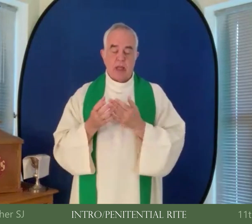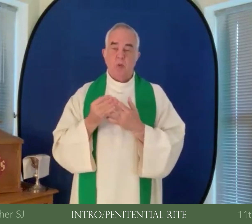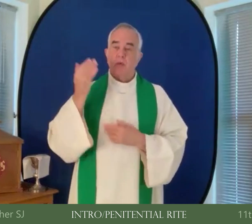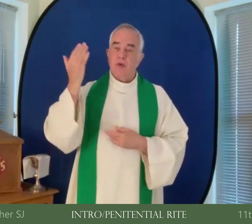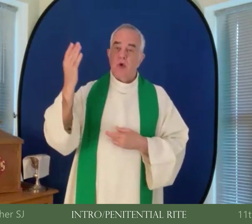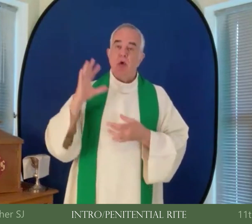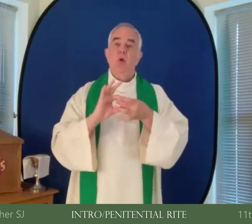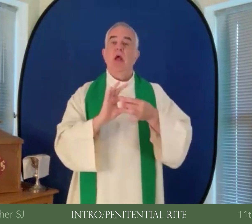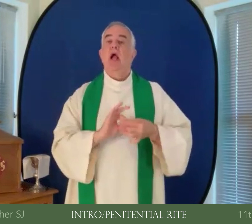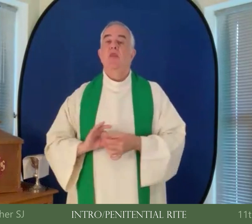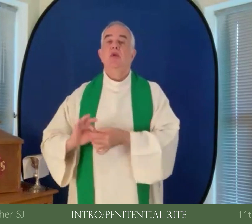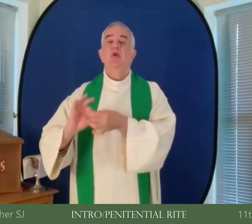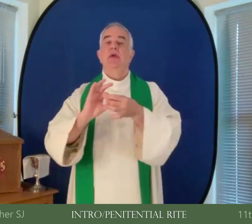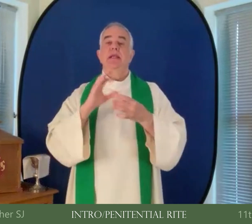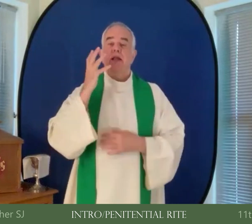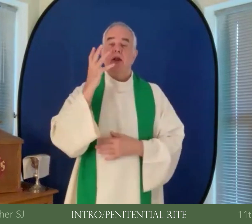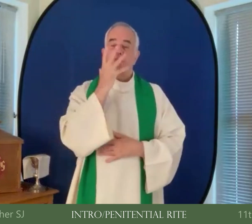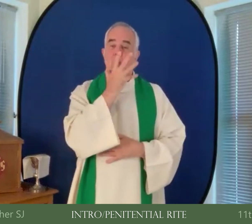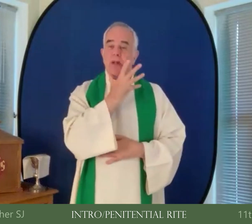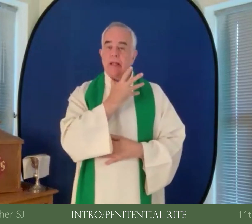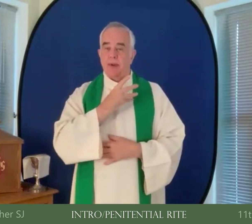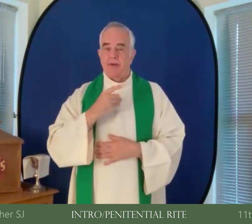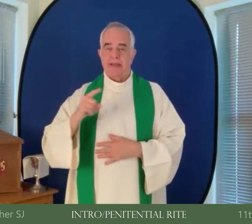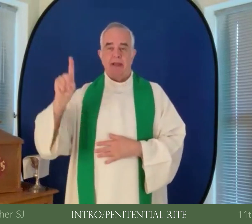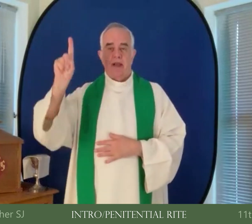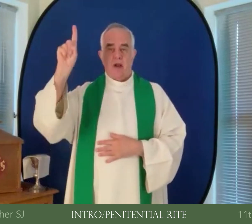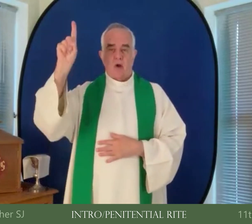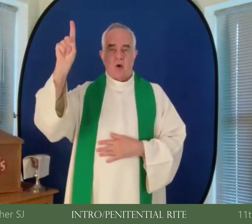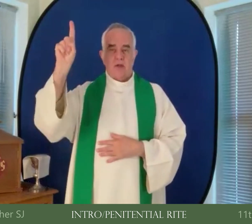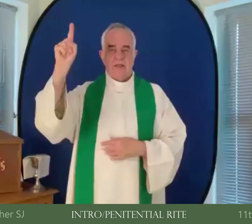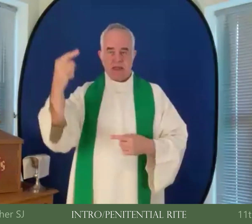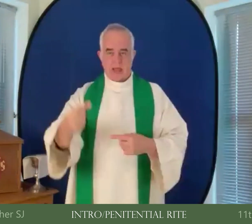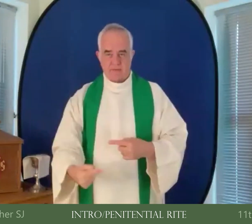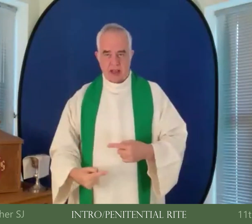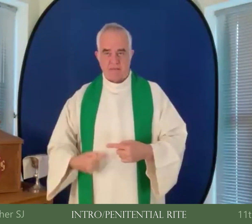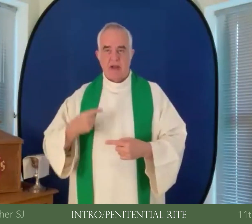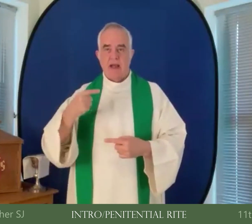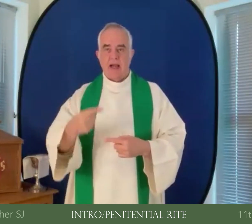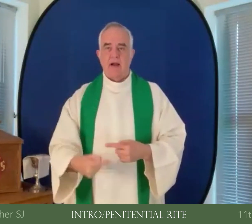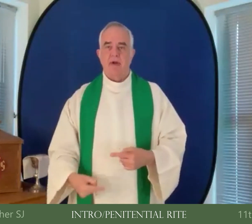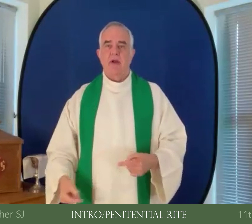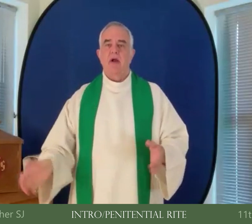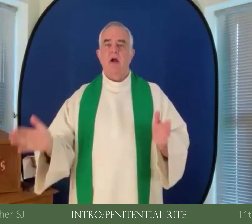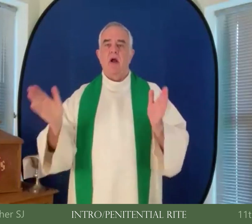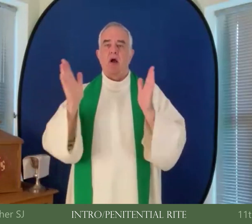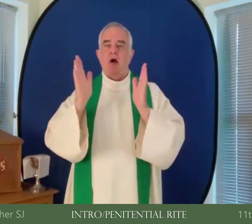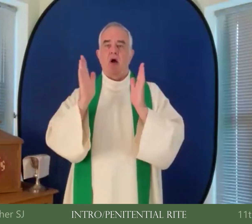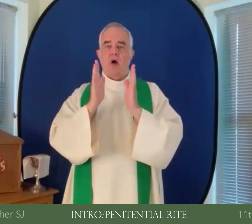reigned with you in the unity of the Holy Spirit, God, forever and ever.